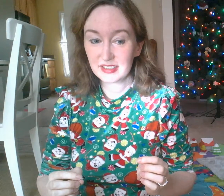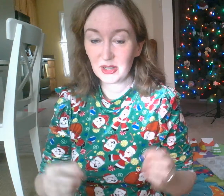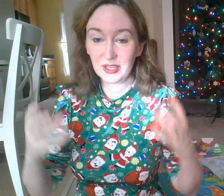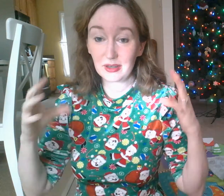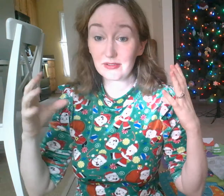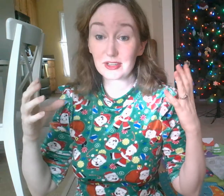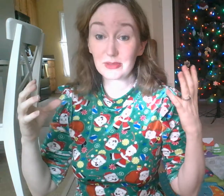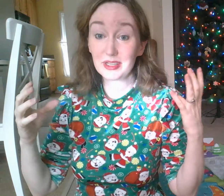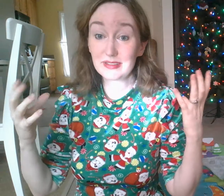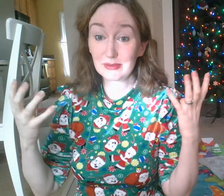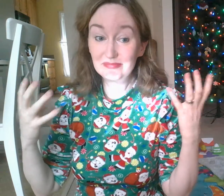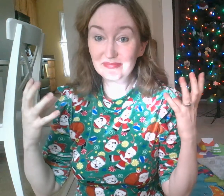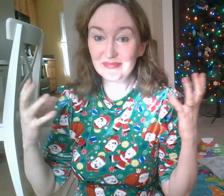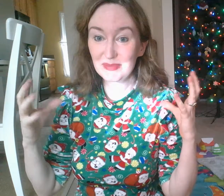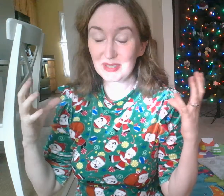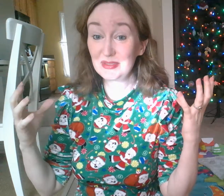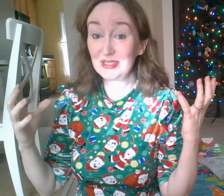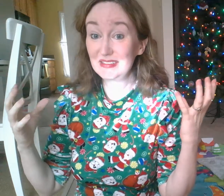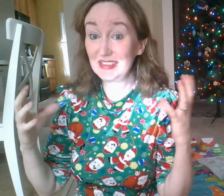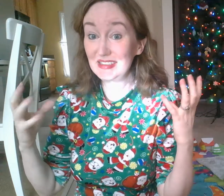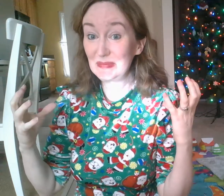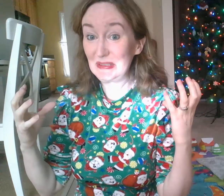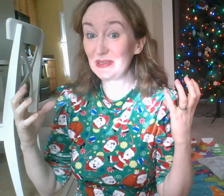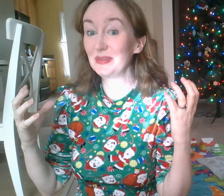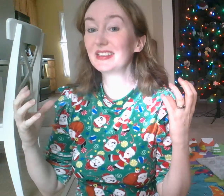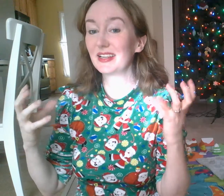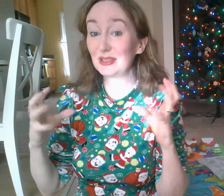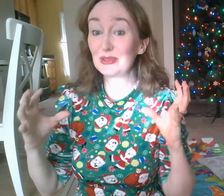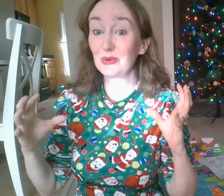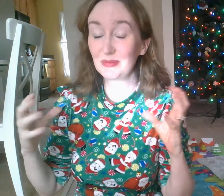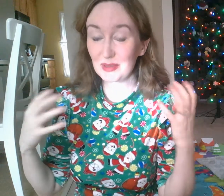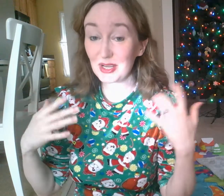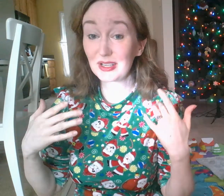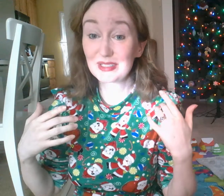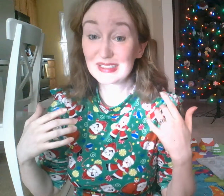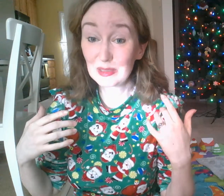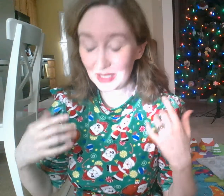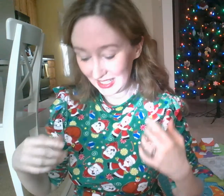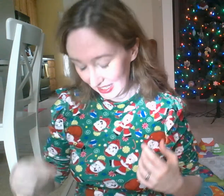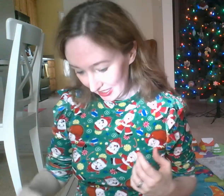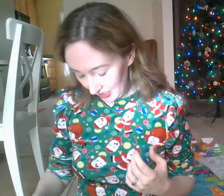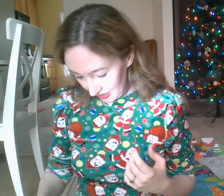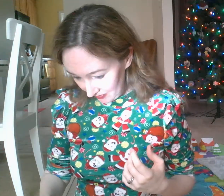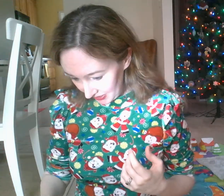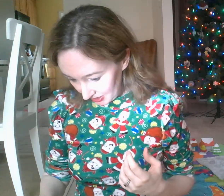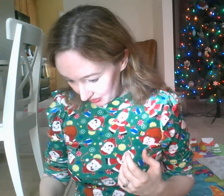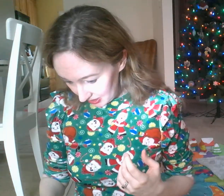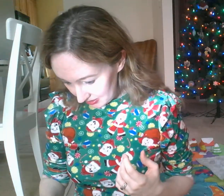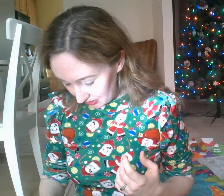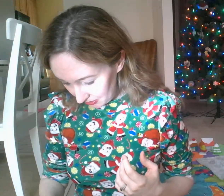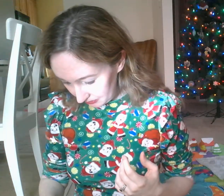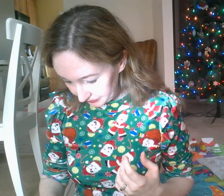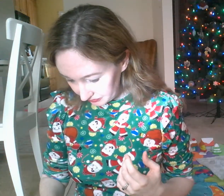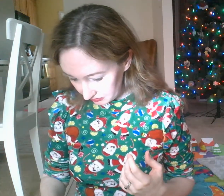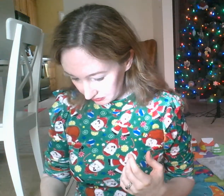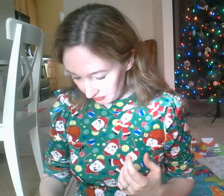Her hearing fluctuates, so sometimes she does seem to hear me and get a little annoyed when I'm talking when she's sleeping. Okay, so,